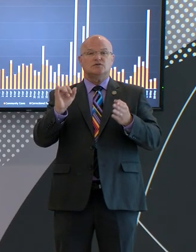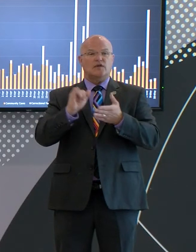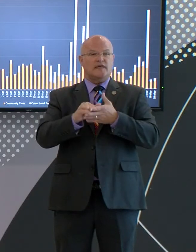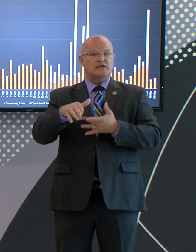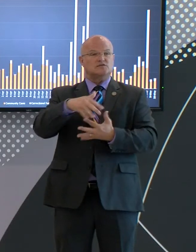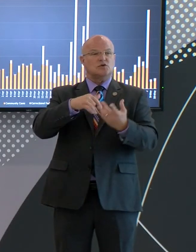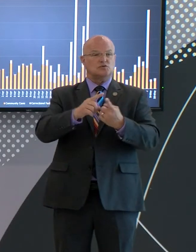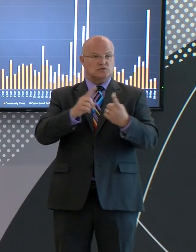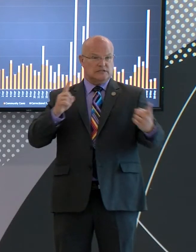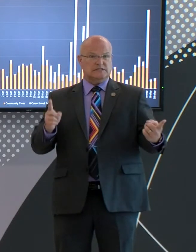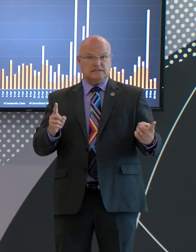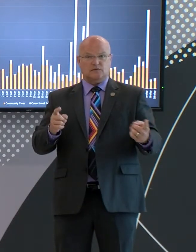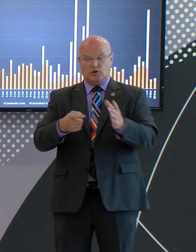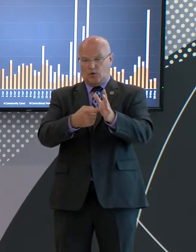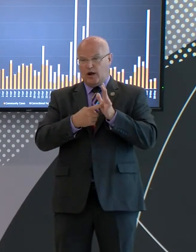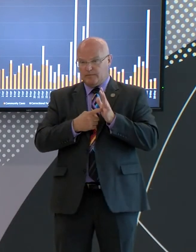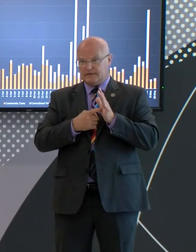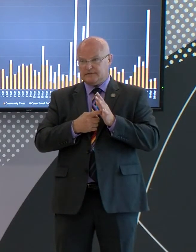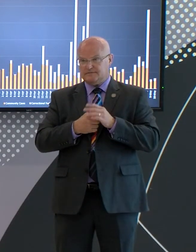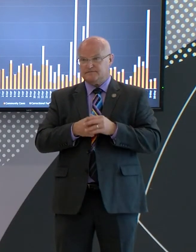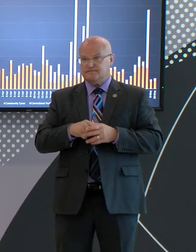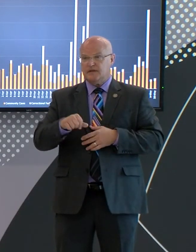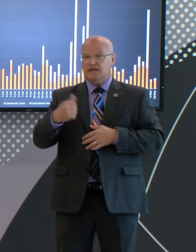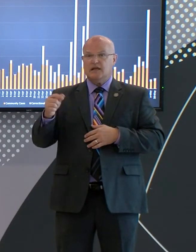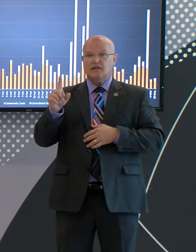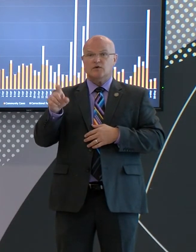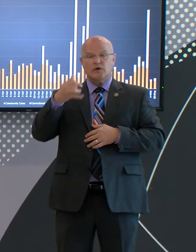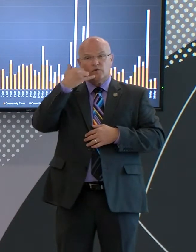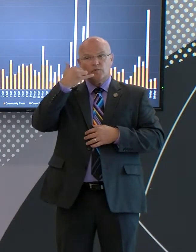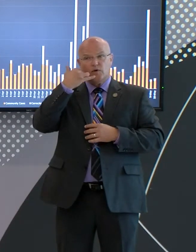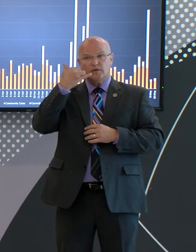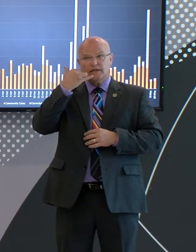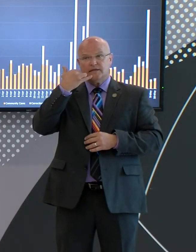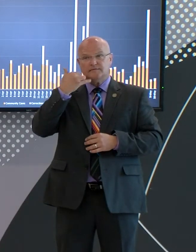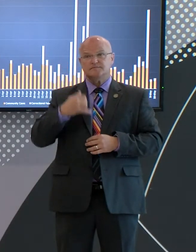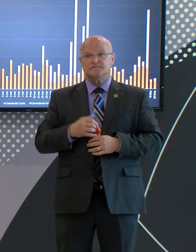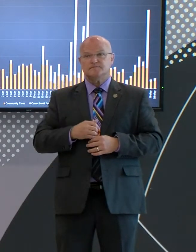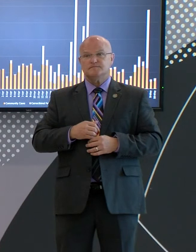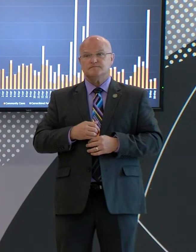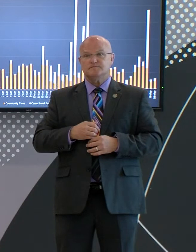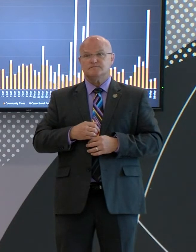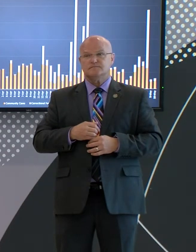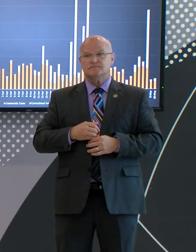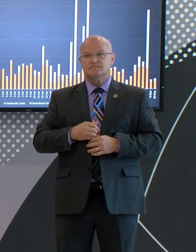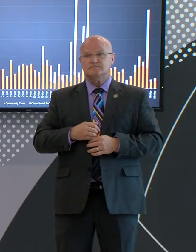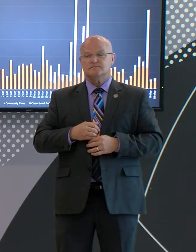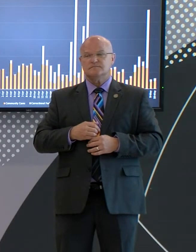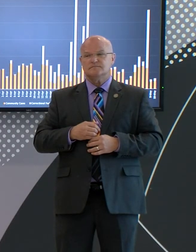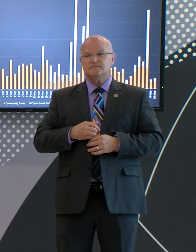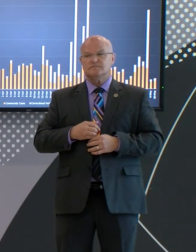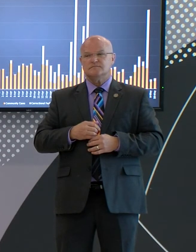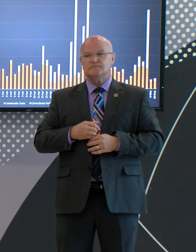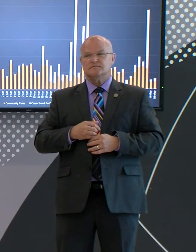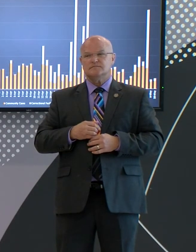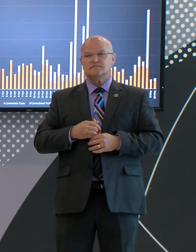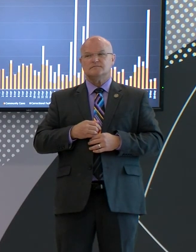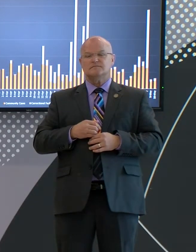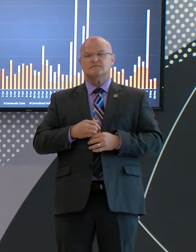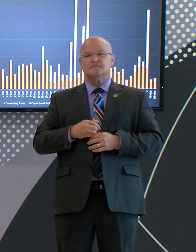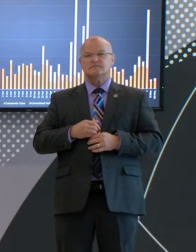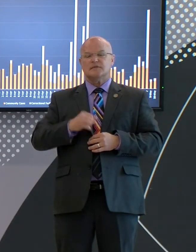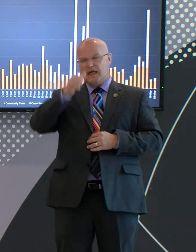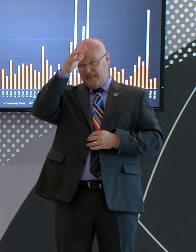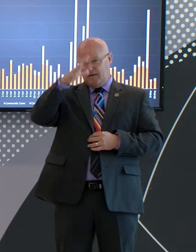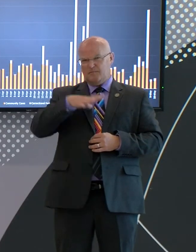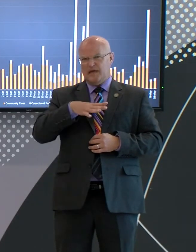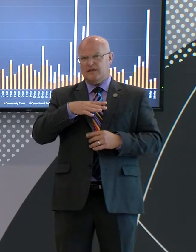that social distancing requirement. Is there another question remotely? Yeah, Governor, this Hi, is Jay with Governor. KR. Yep. All right,